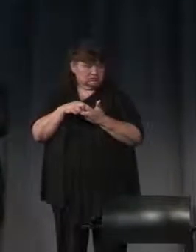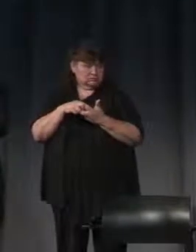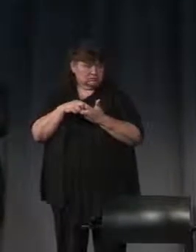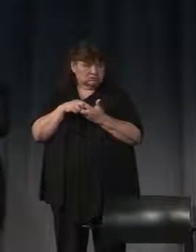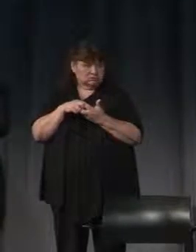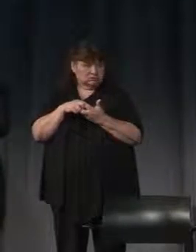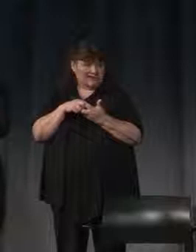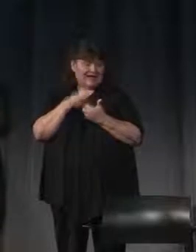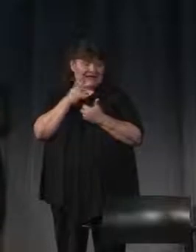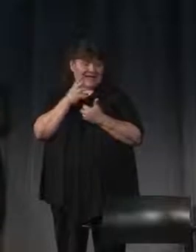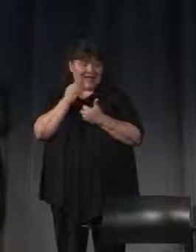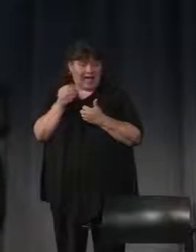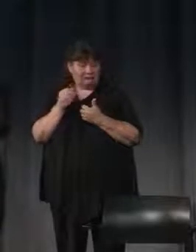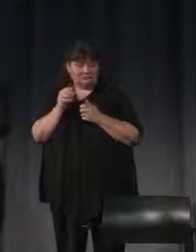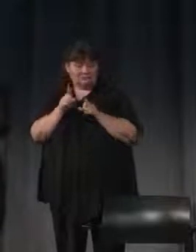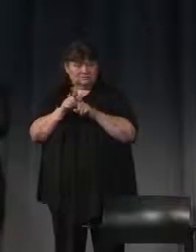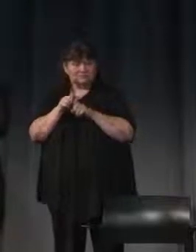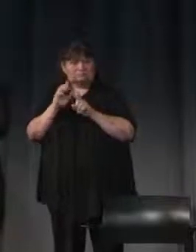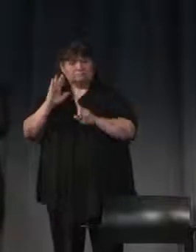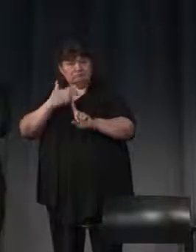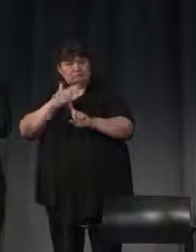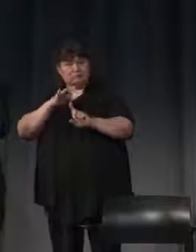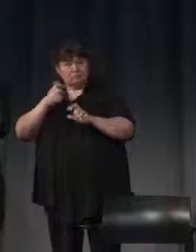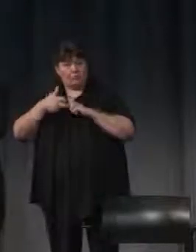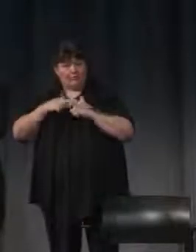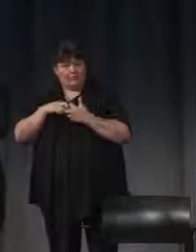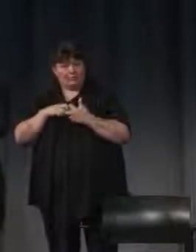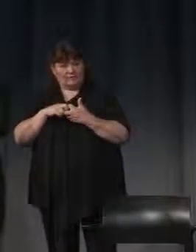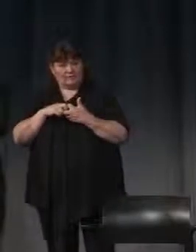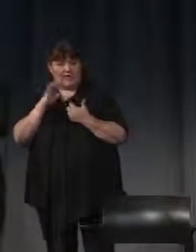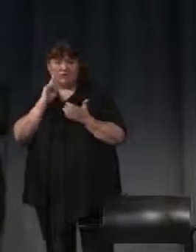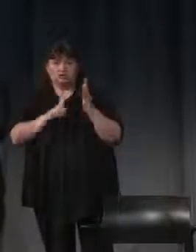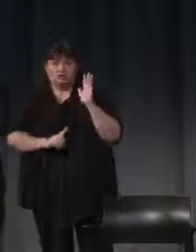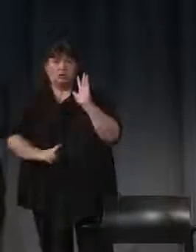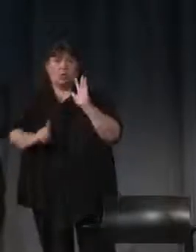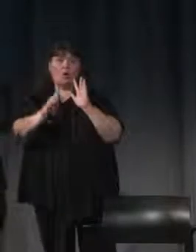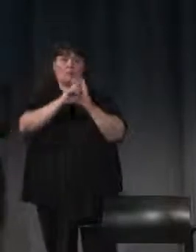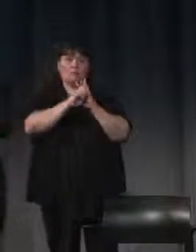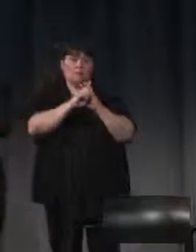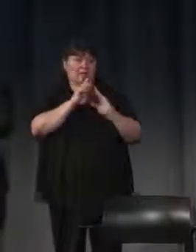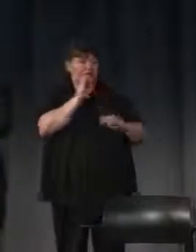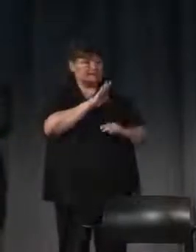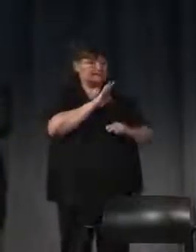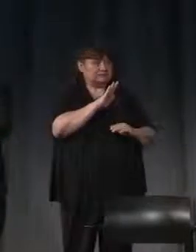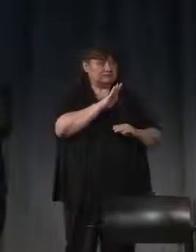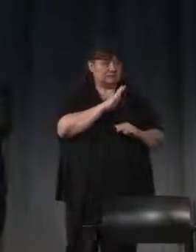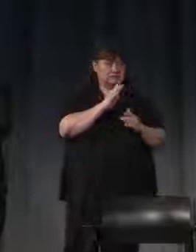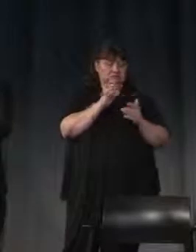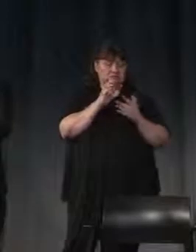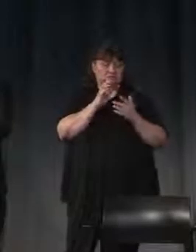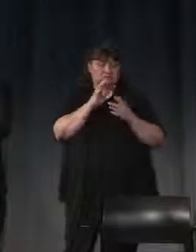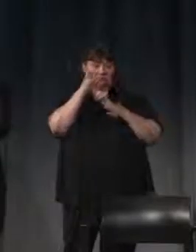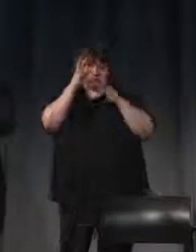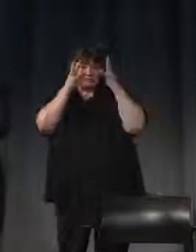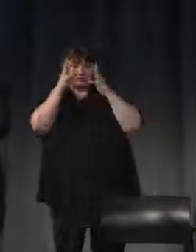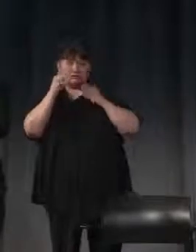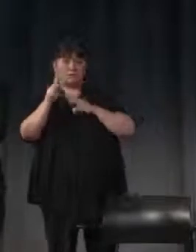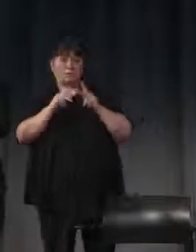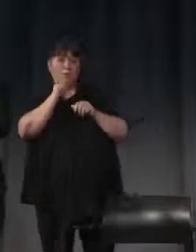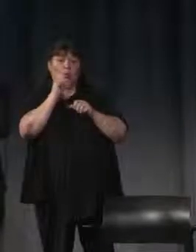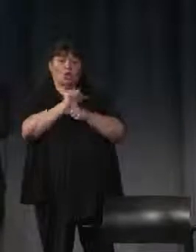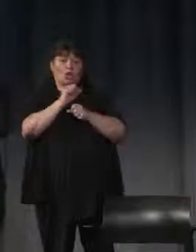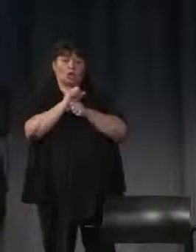researcher. But they're also musical problems. These are things that show up in his own compositions and in the compositions of the people that work in the